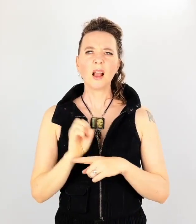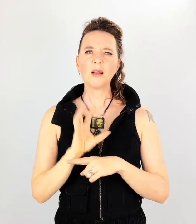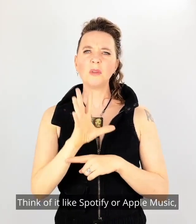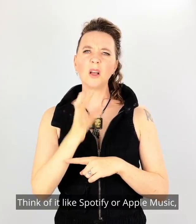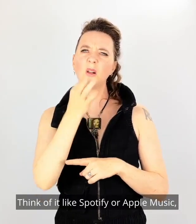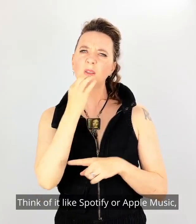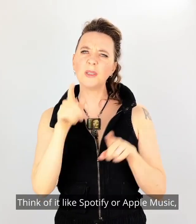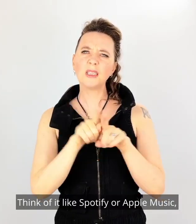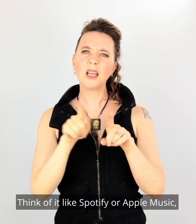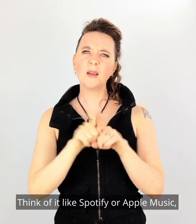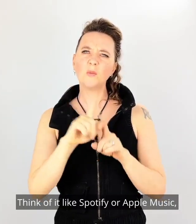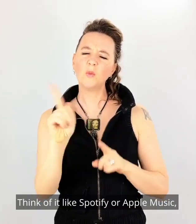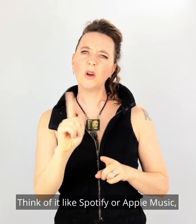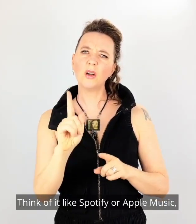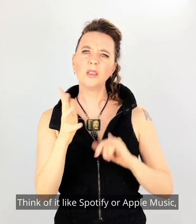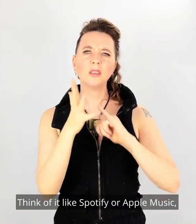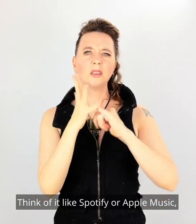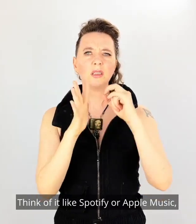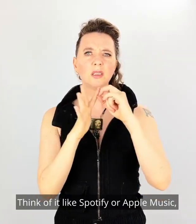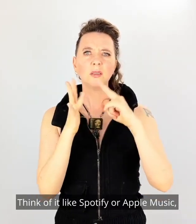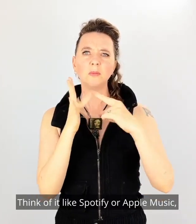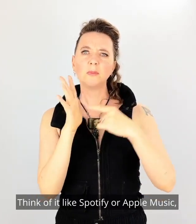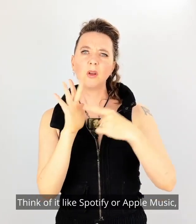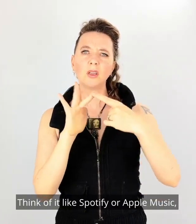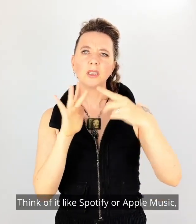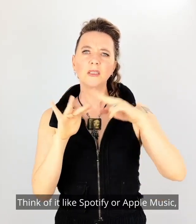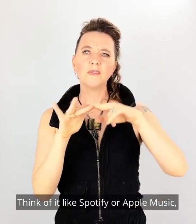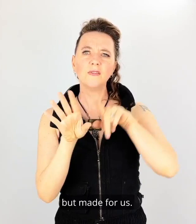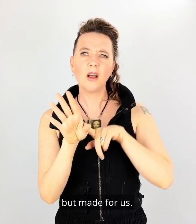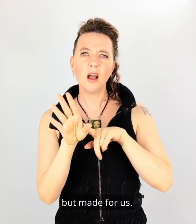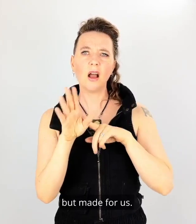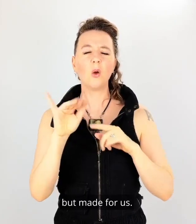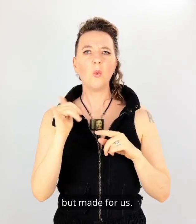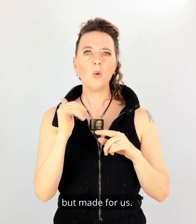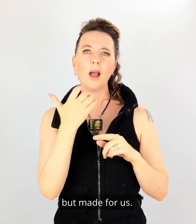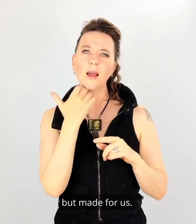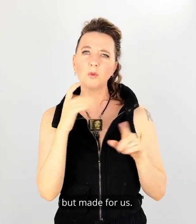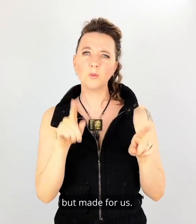Think of it like Spotify or Apple Music, but made for us.